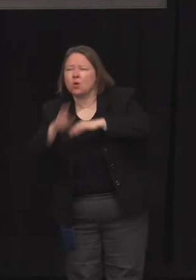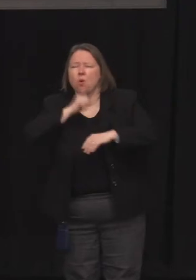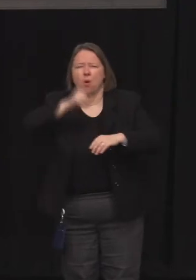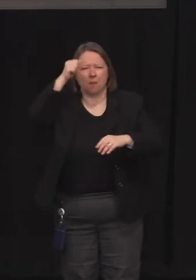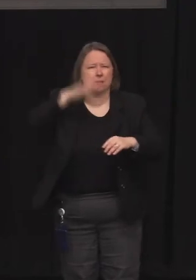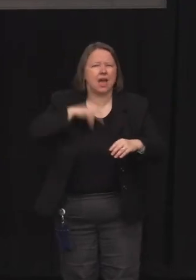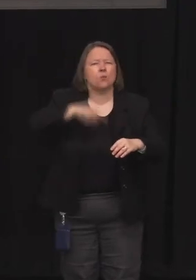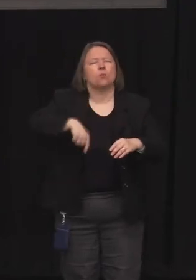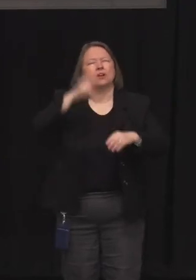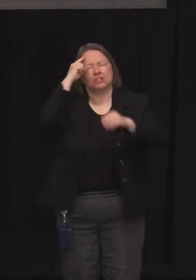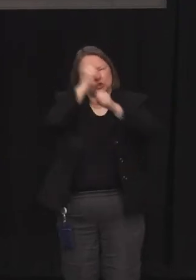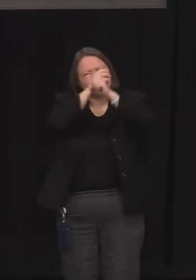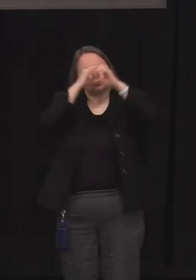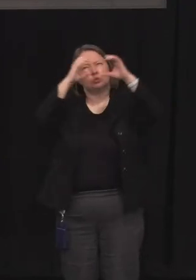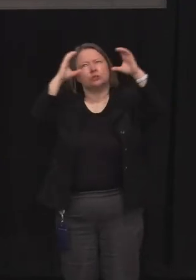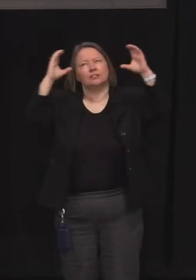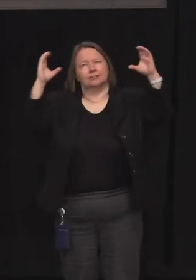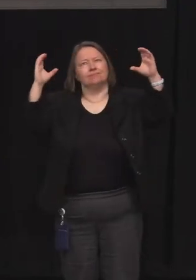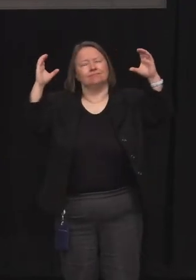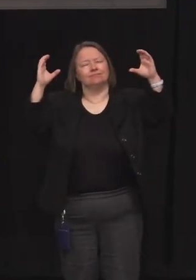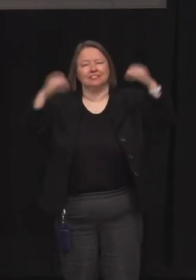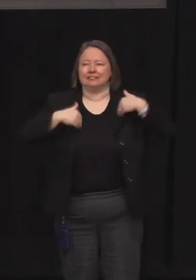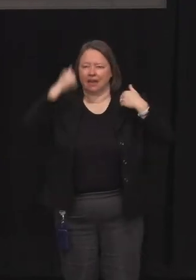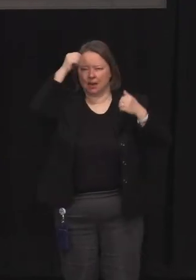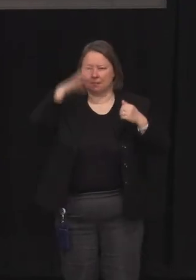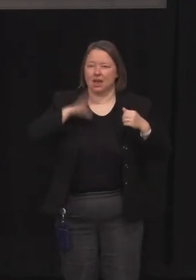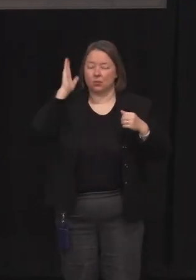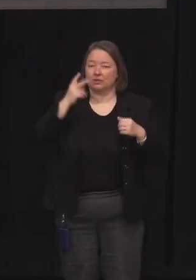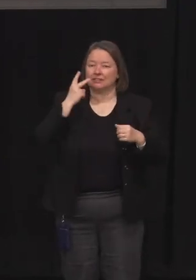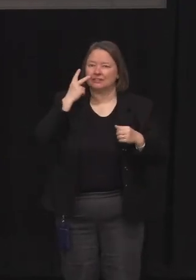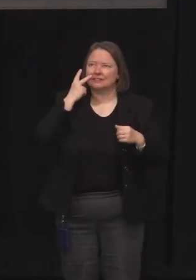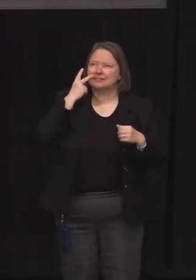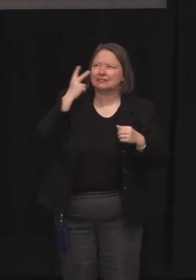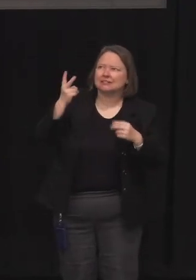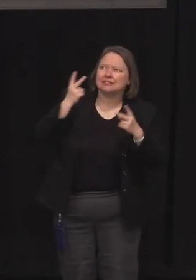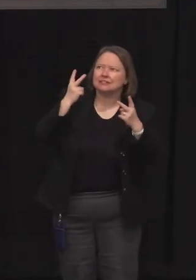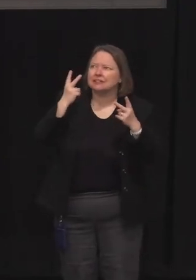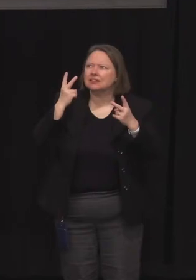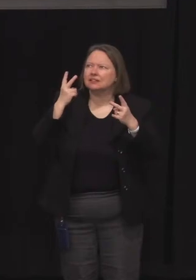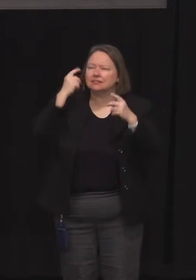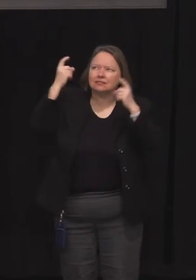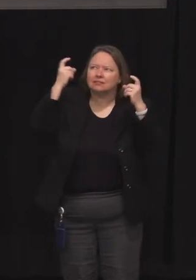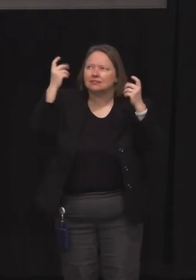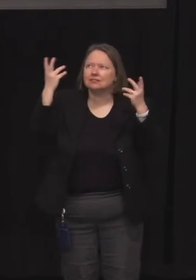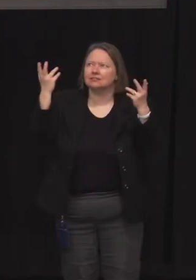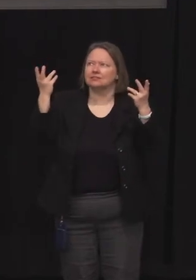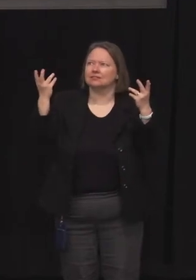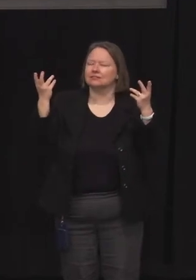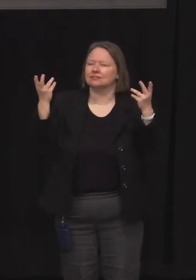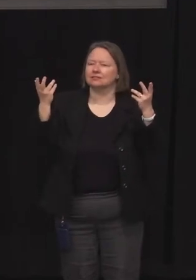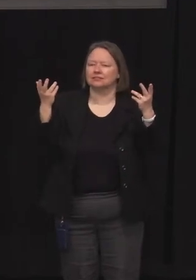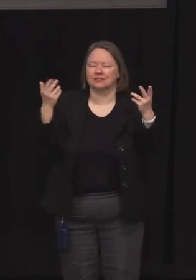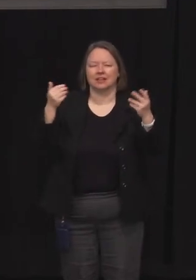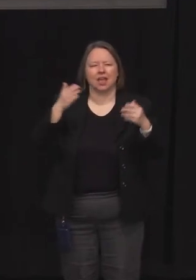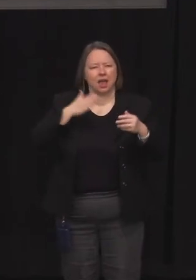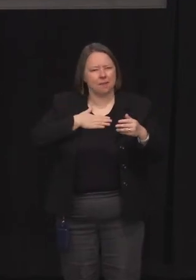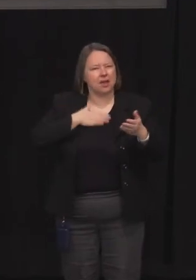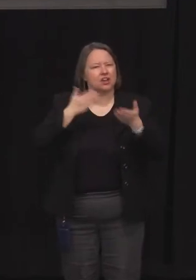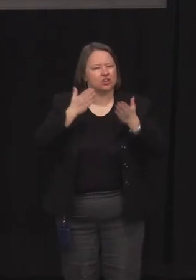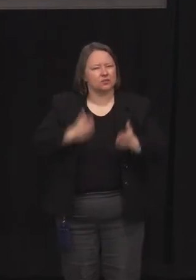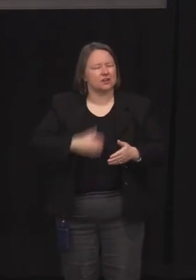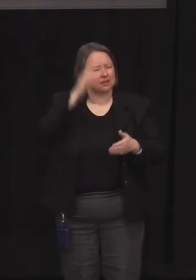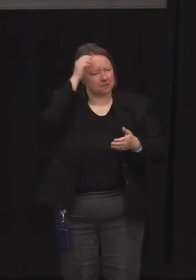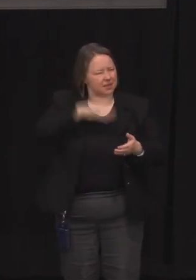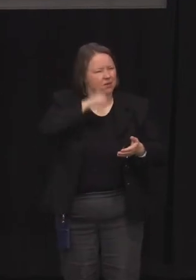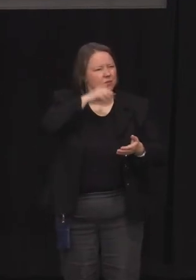will dream dreams. Your young men will see visions. Even on my servants, both men and women,